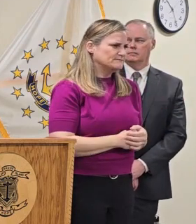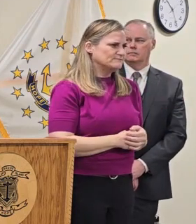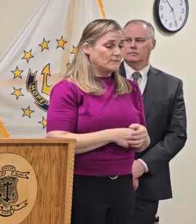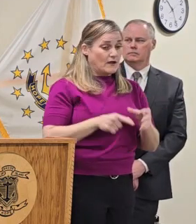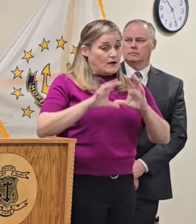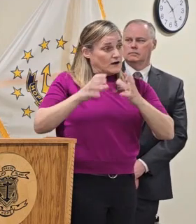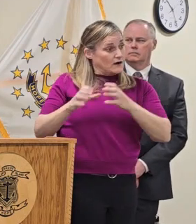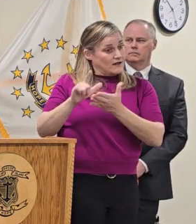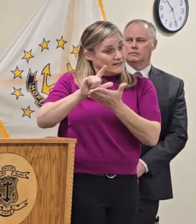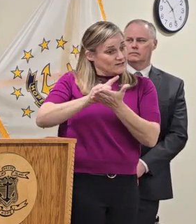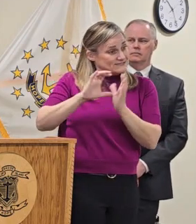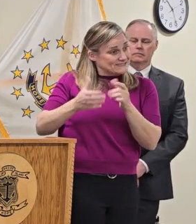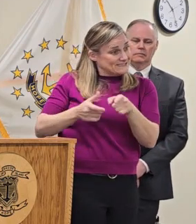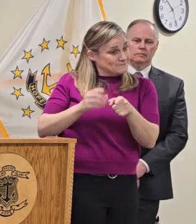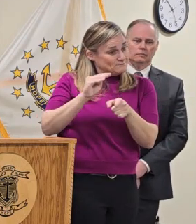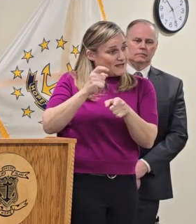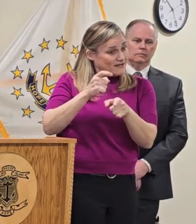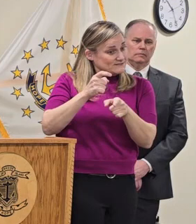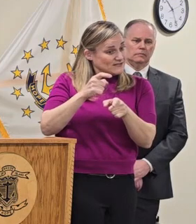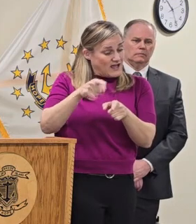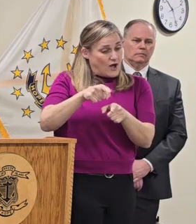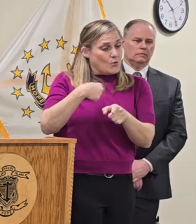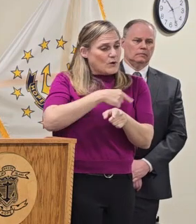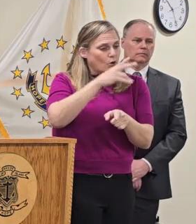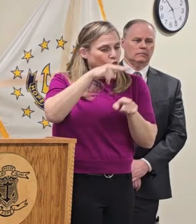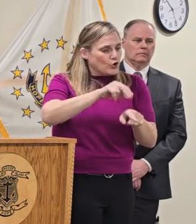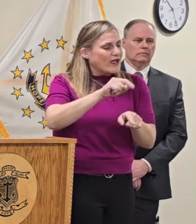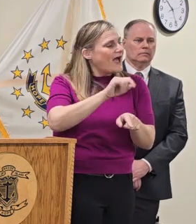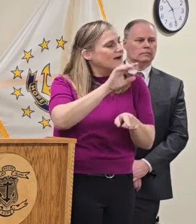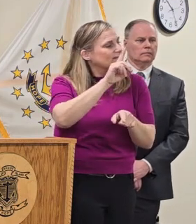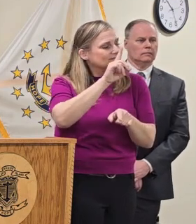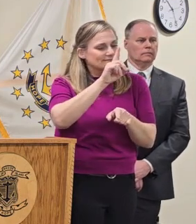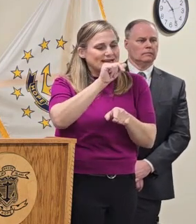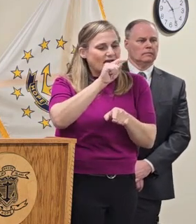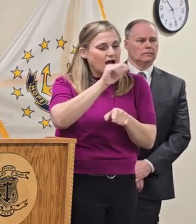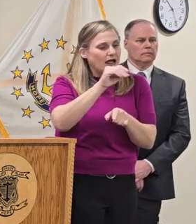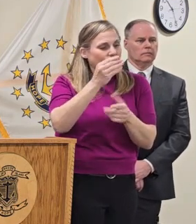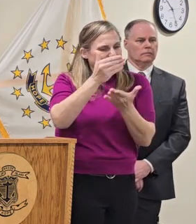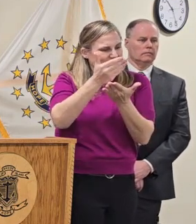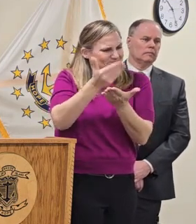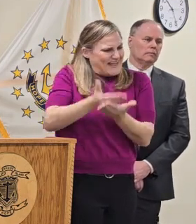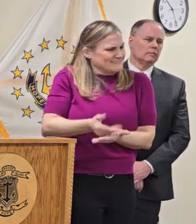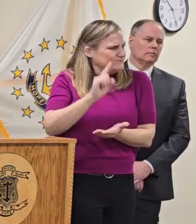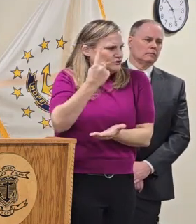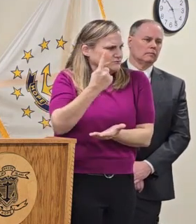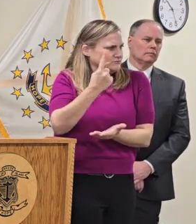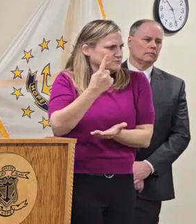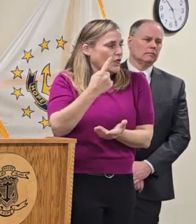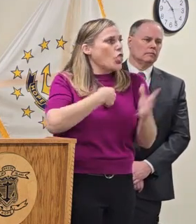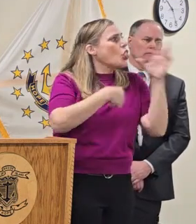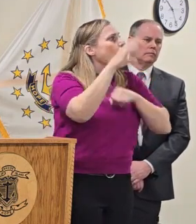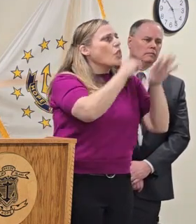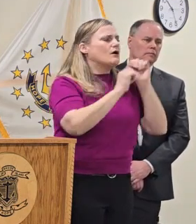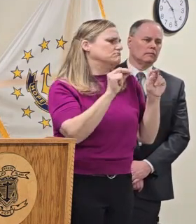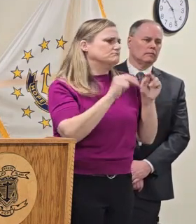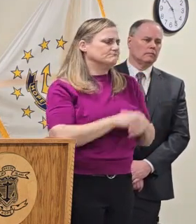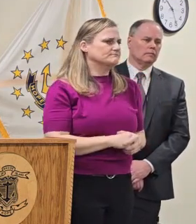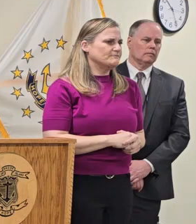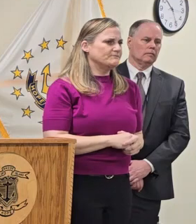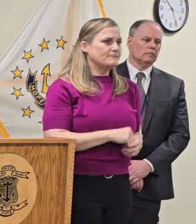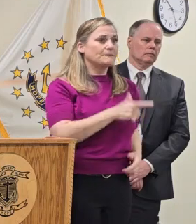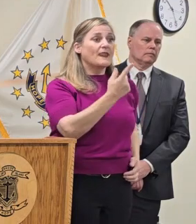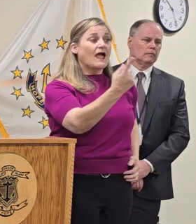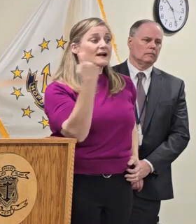facts, but we're not going to respond to speculation. All right, last question to Brian. Governor, in your mind, should any of the contractors who